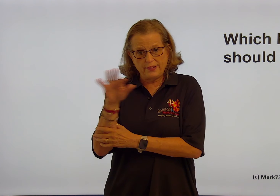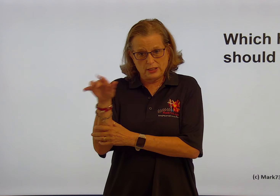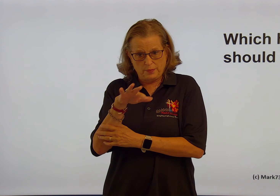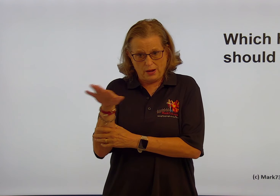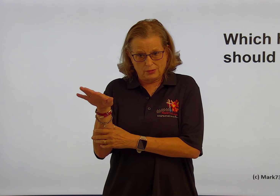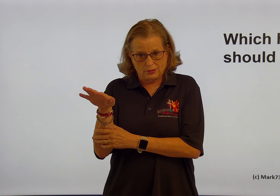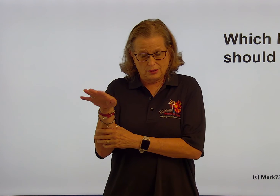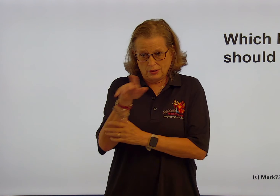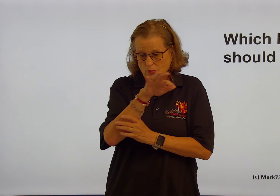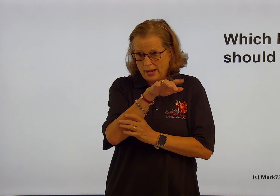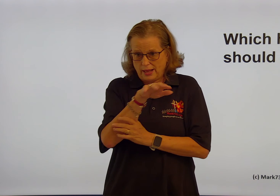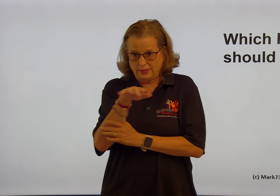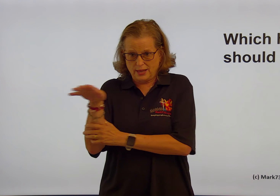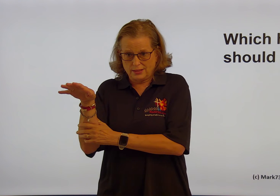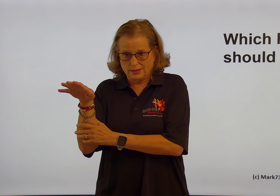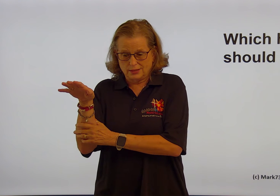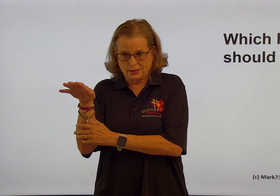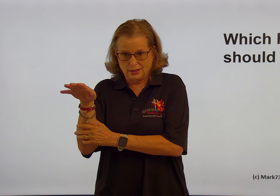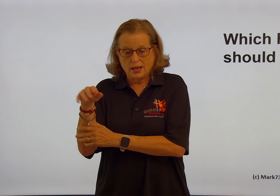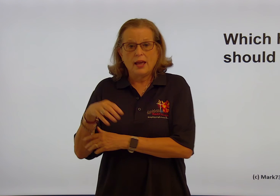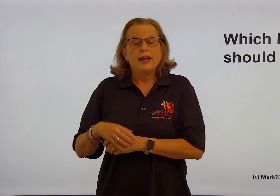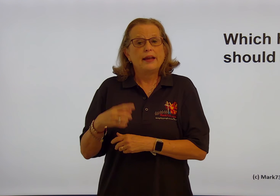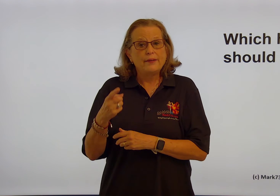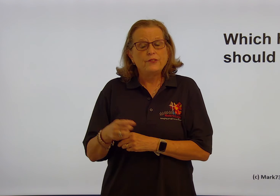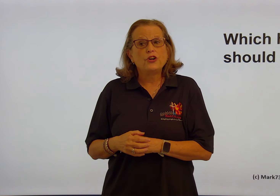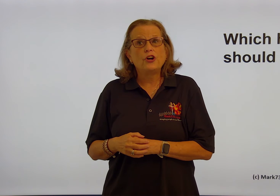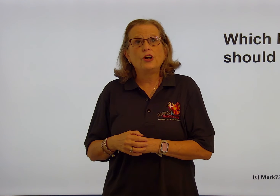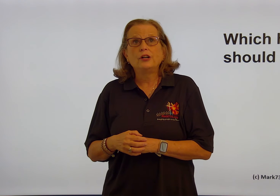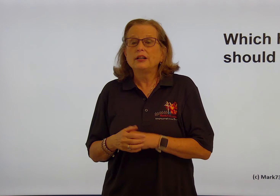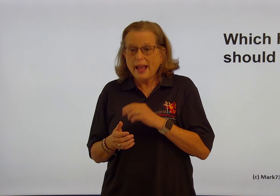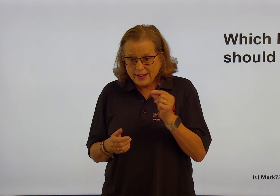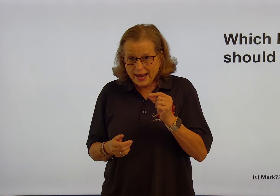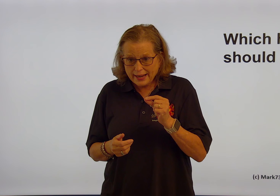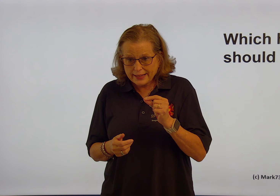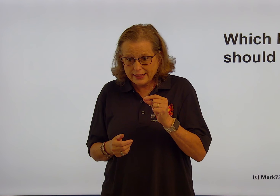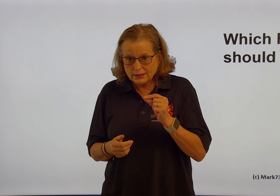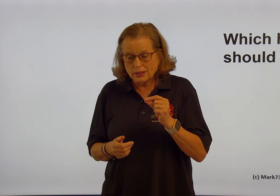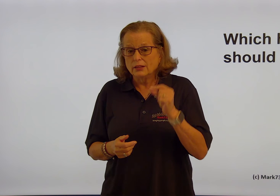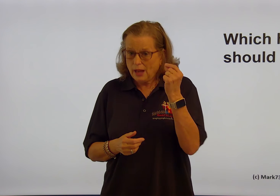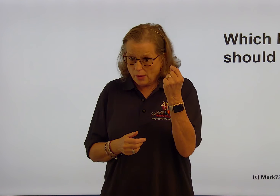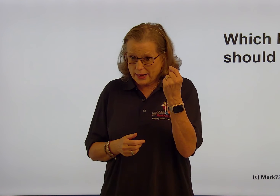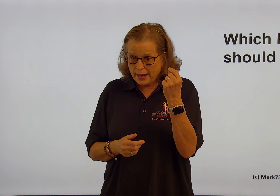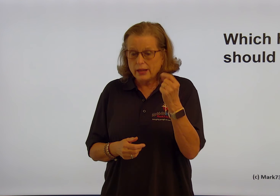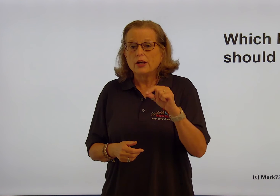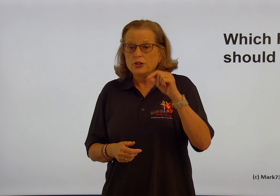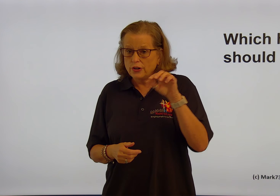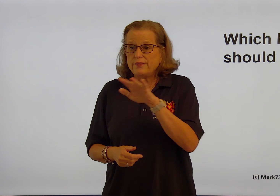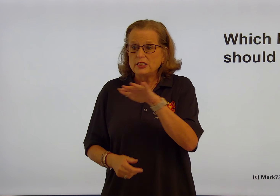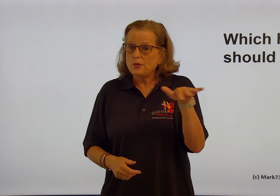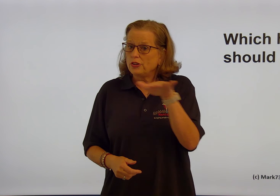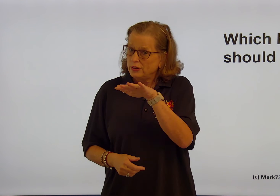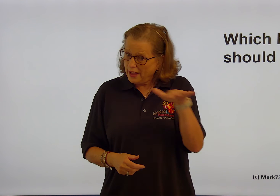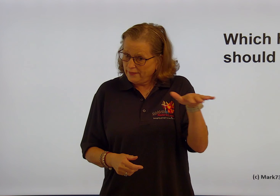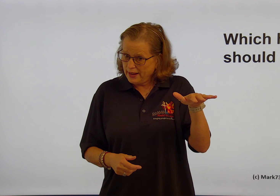finish spell. You write like this. If you're left-handy, dominant hand, you can finish spell with your left hand.